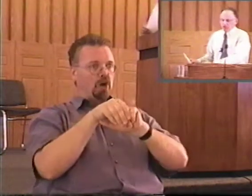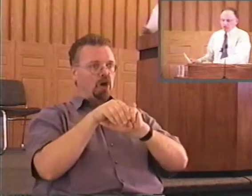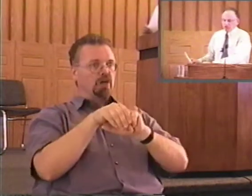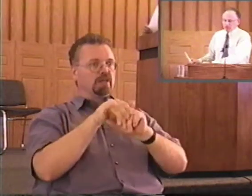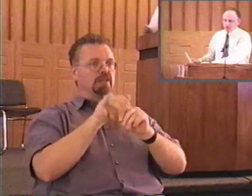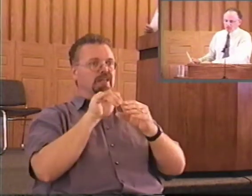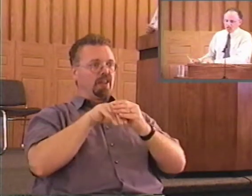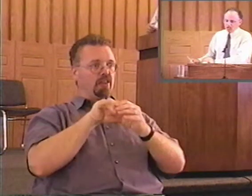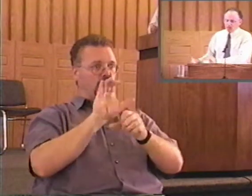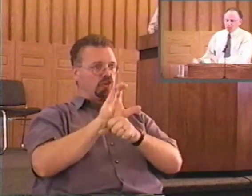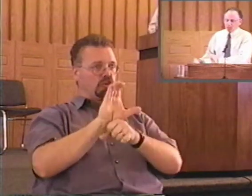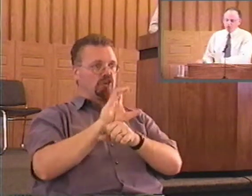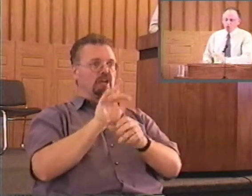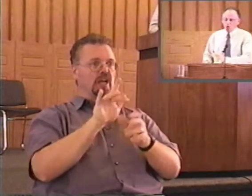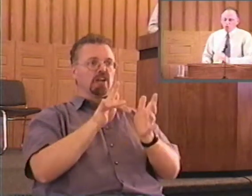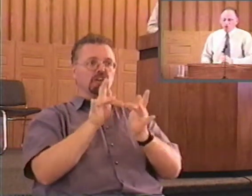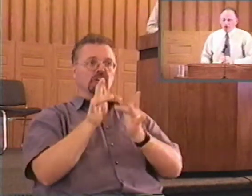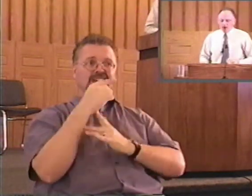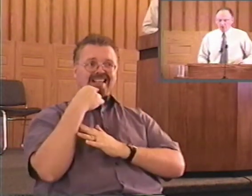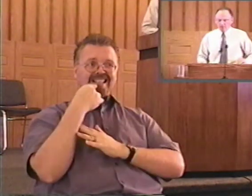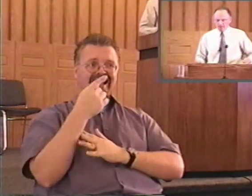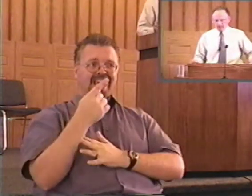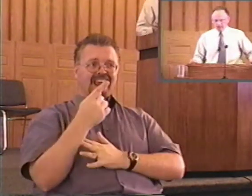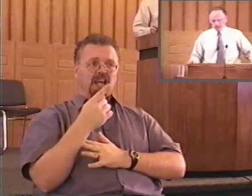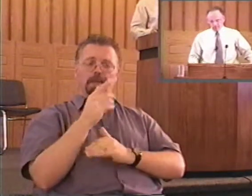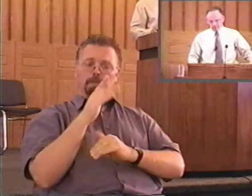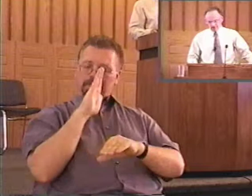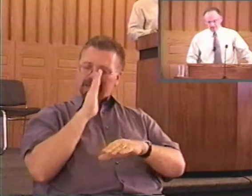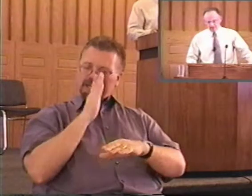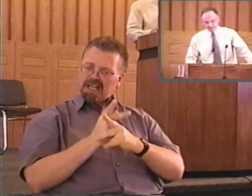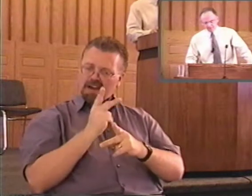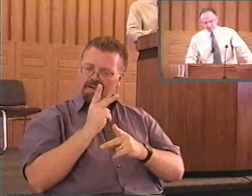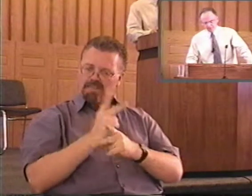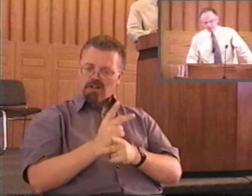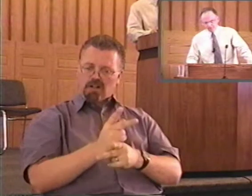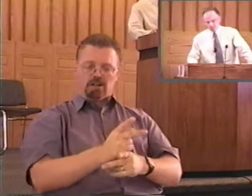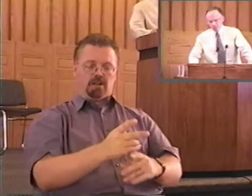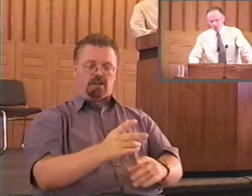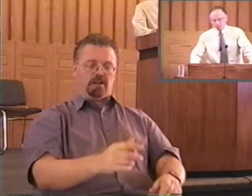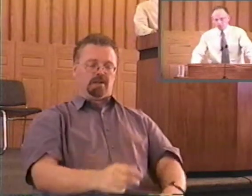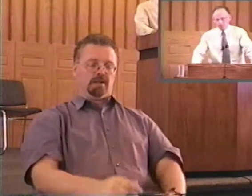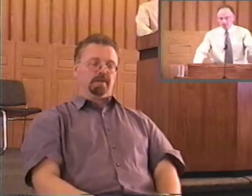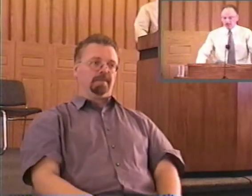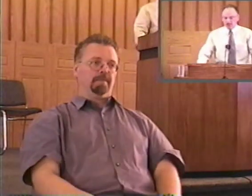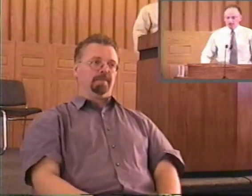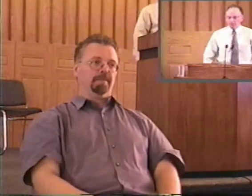And Jesus is saying, beware of it.